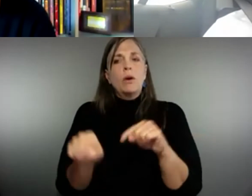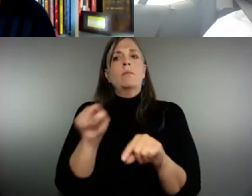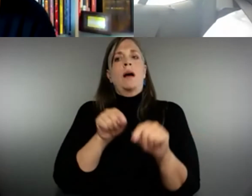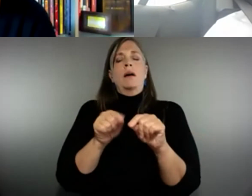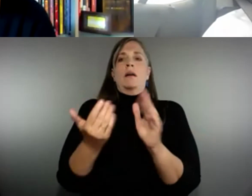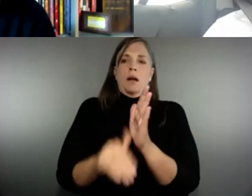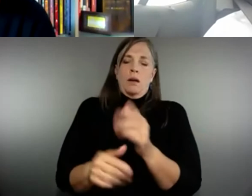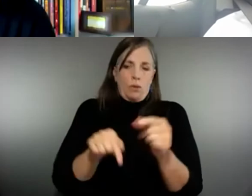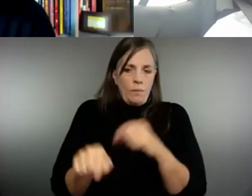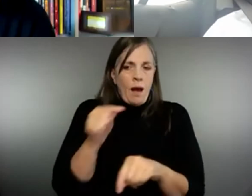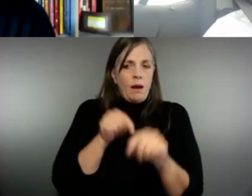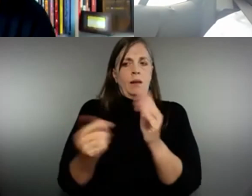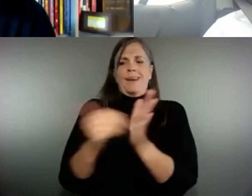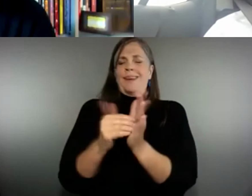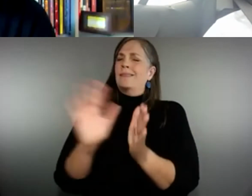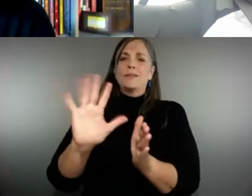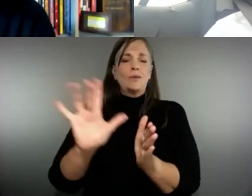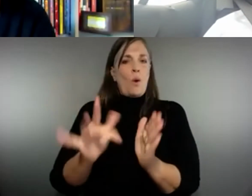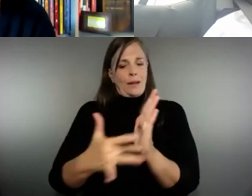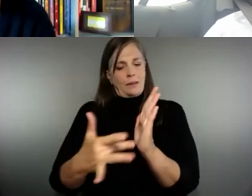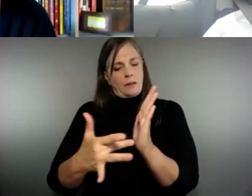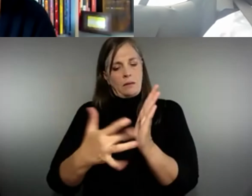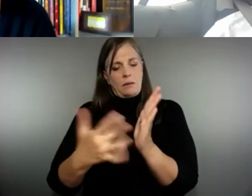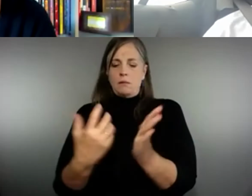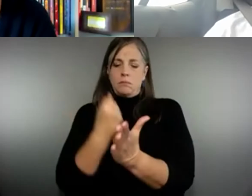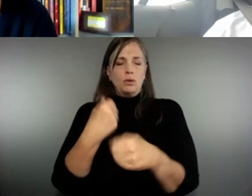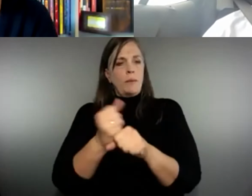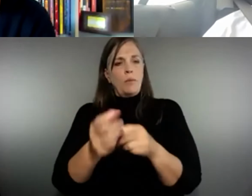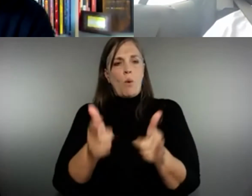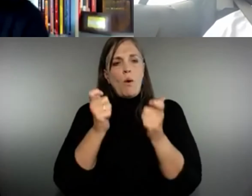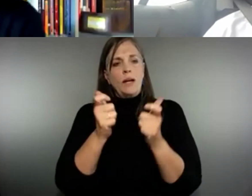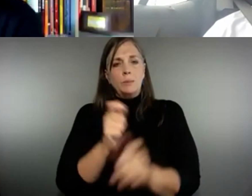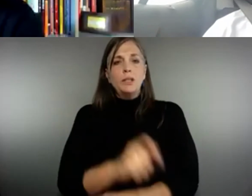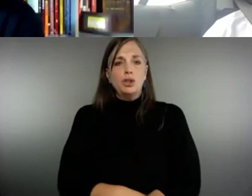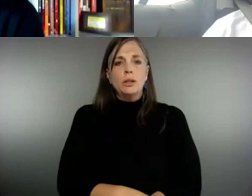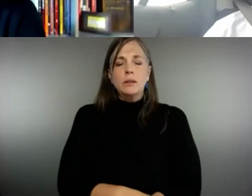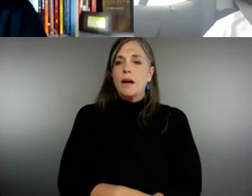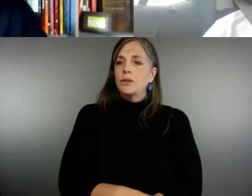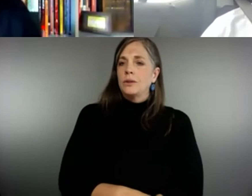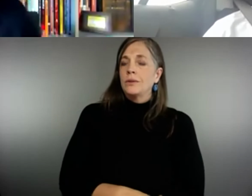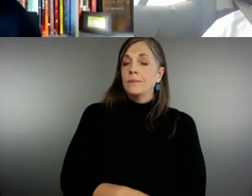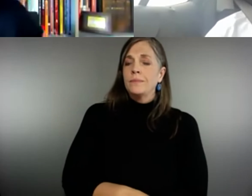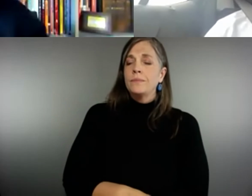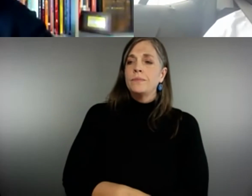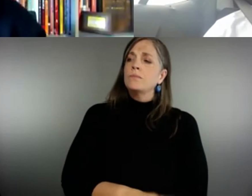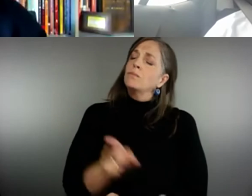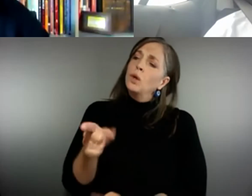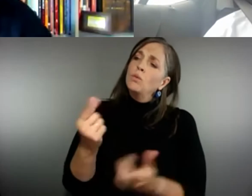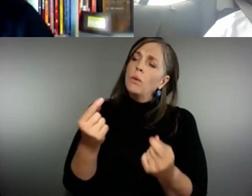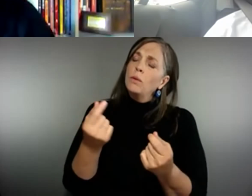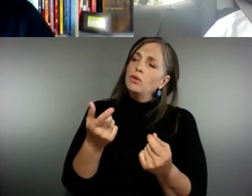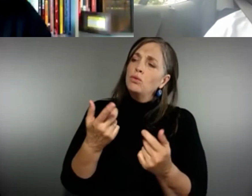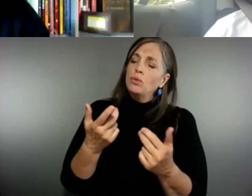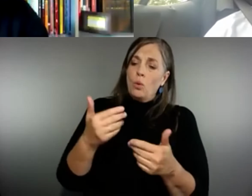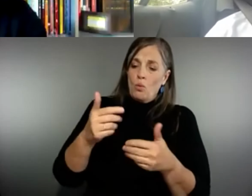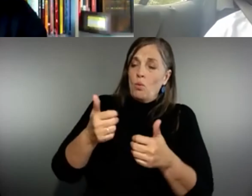technology to make this a more expeditious in the fashion so what steps would you take to strengthen the contracting process